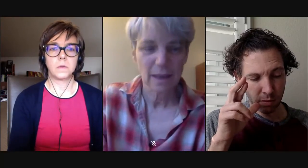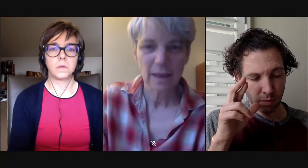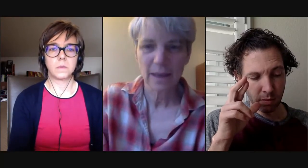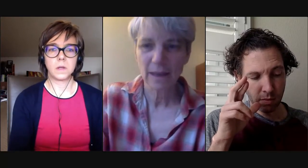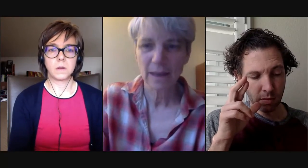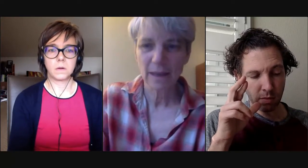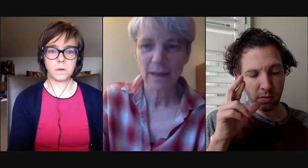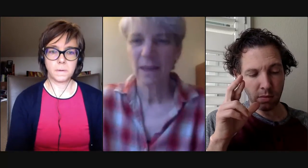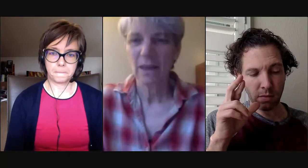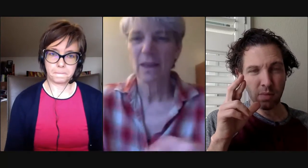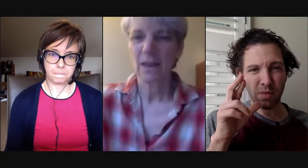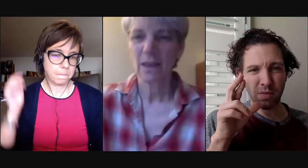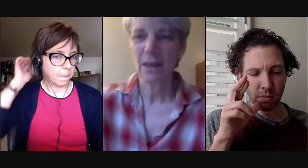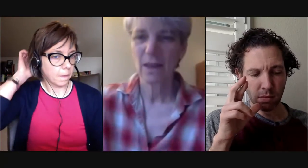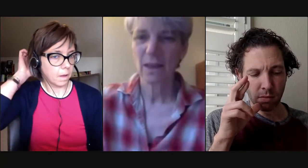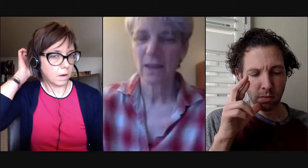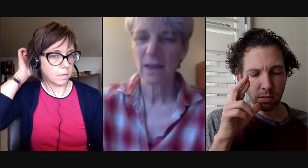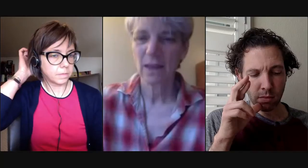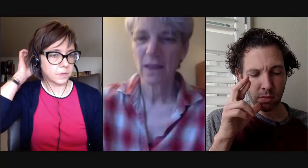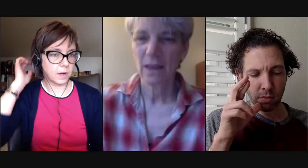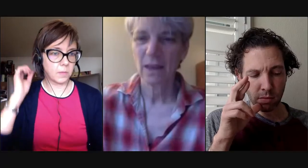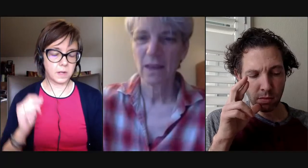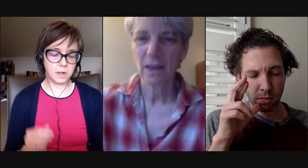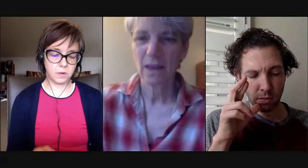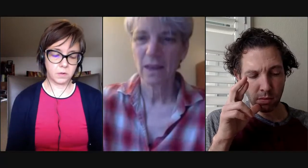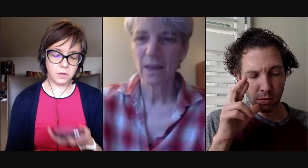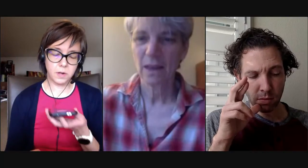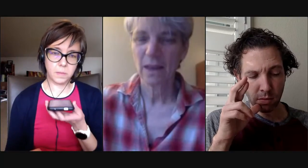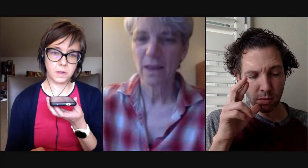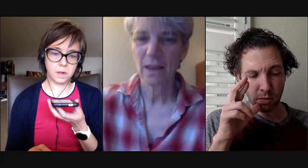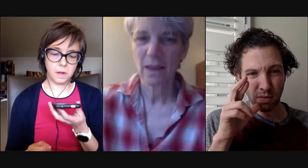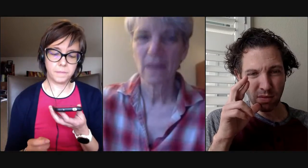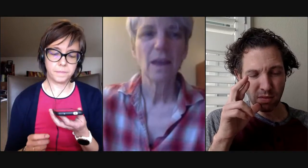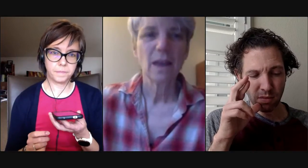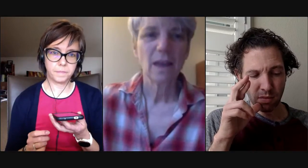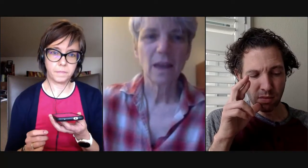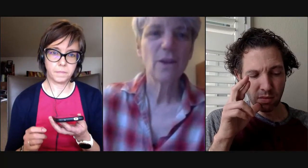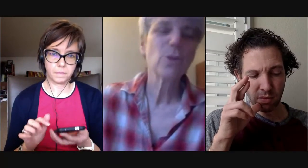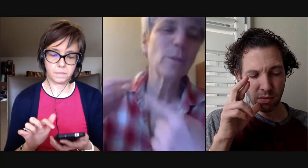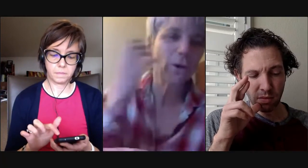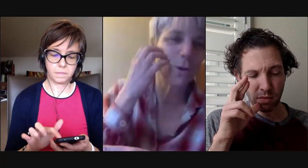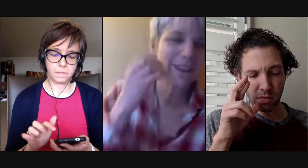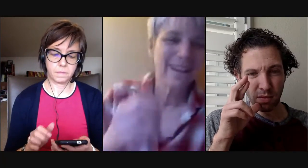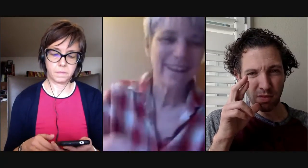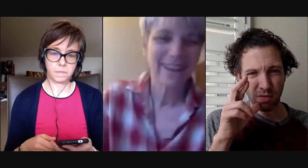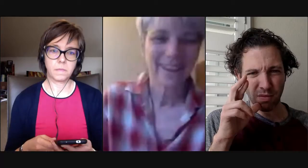you here. So now we can hear you. Can you hear me, Lynette? Through my phone.